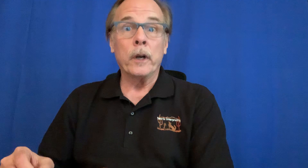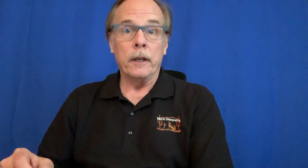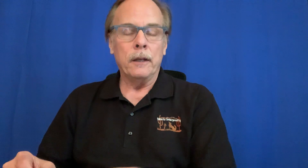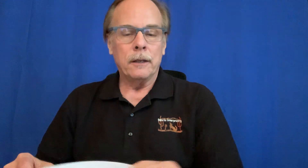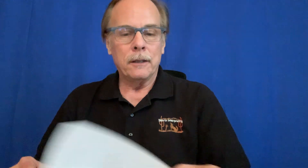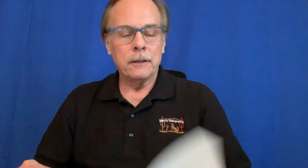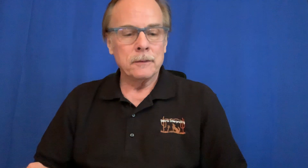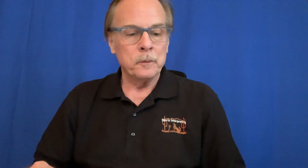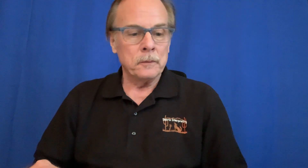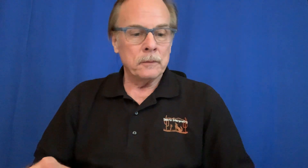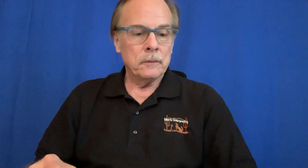3.